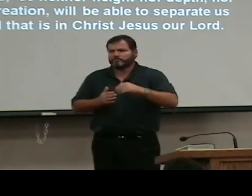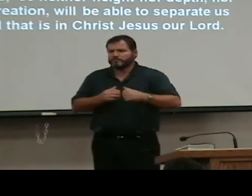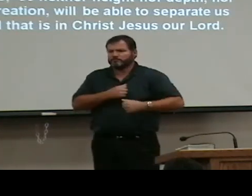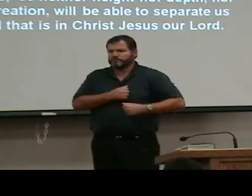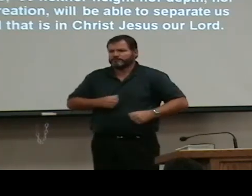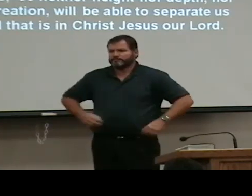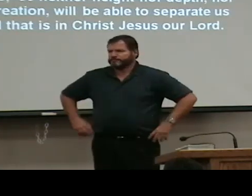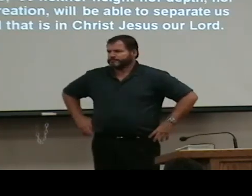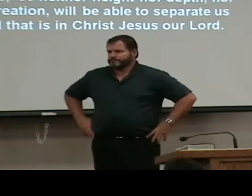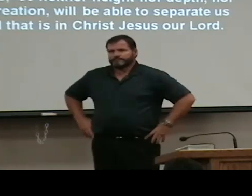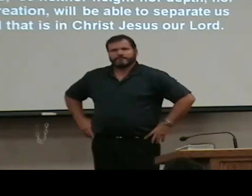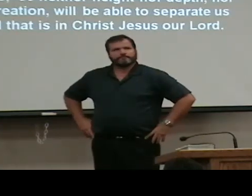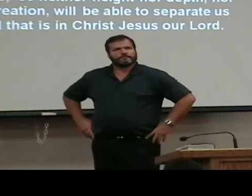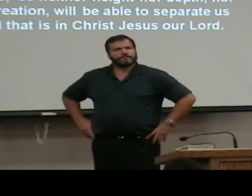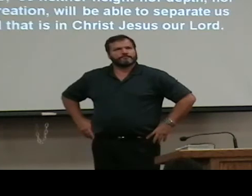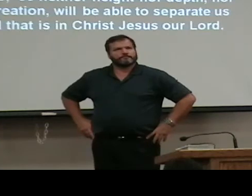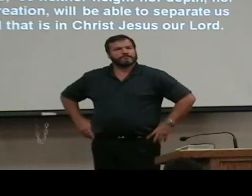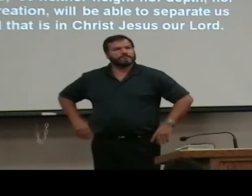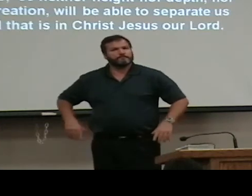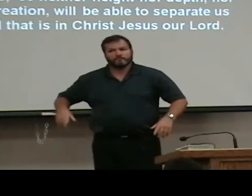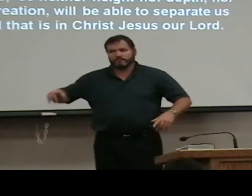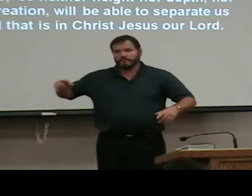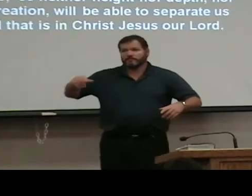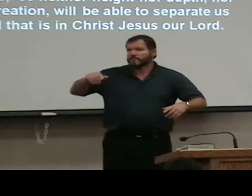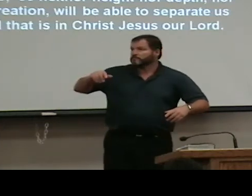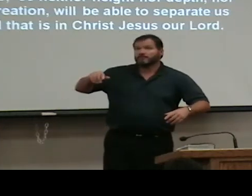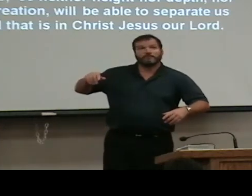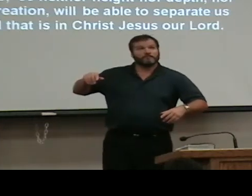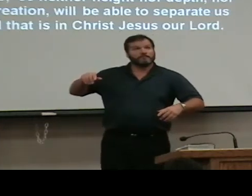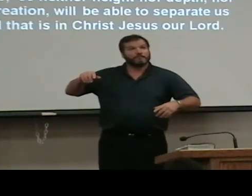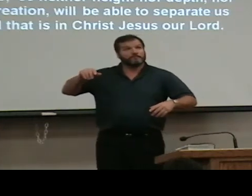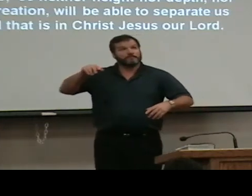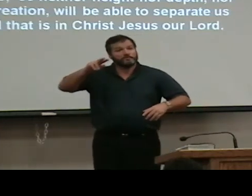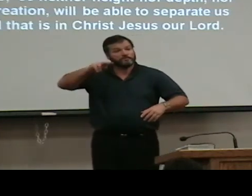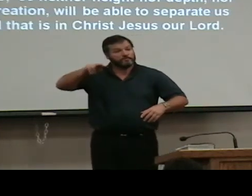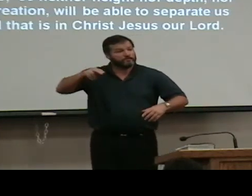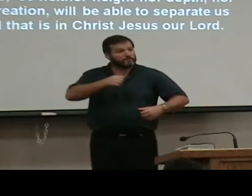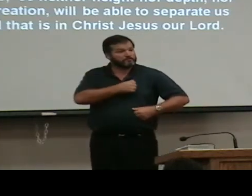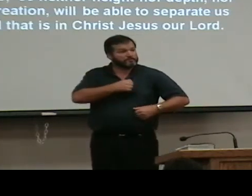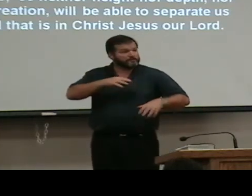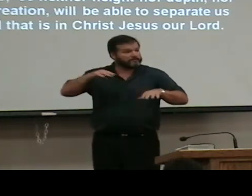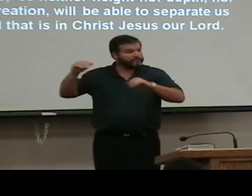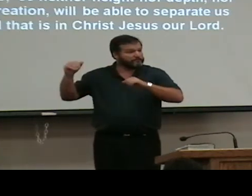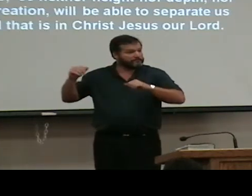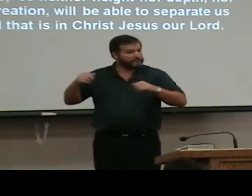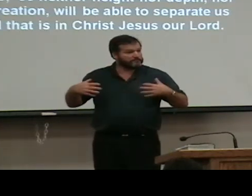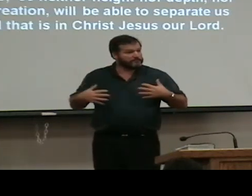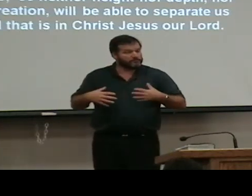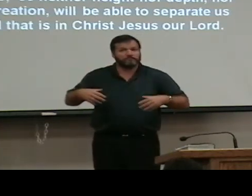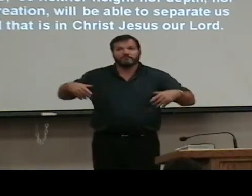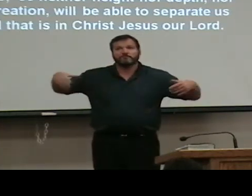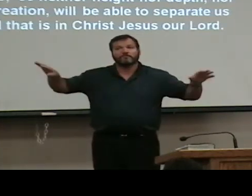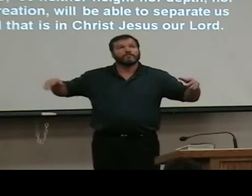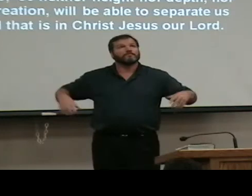300 soldiers against all these others. That's what's the 300, 22,000 left,